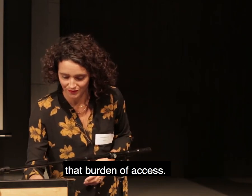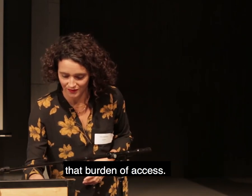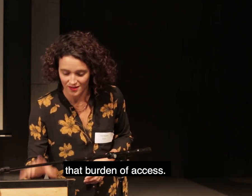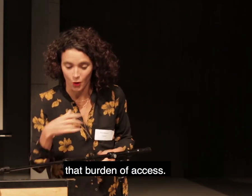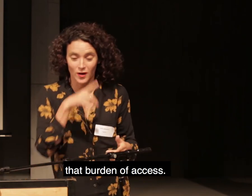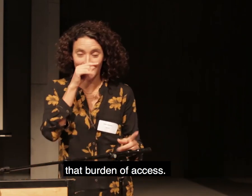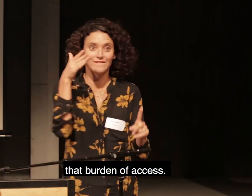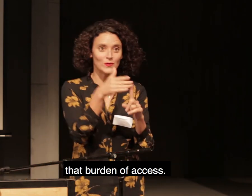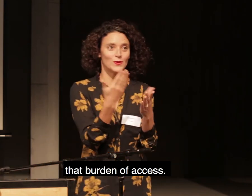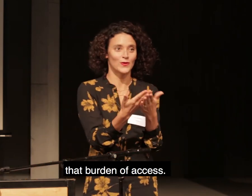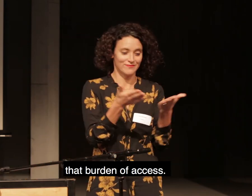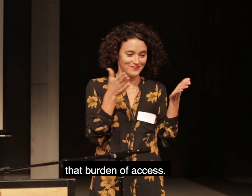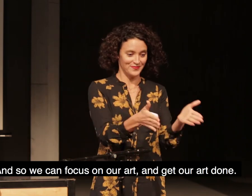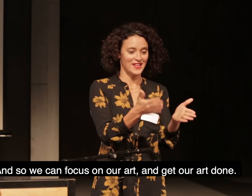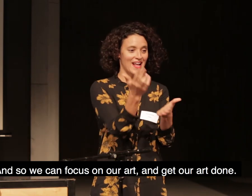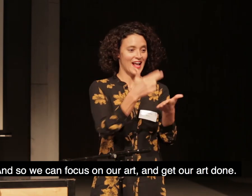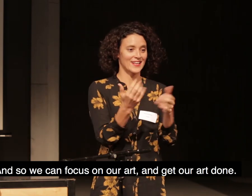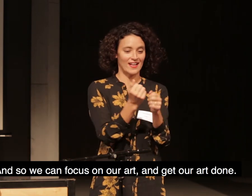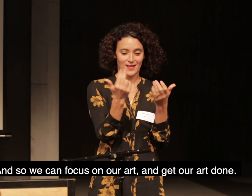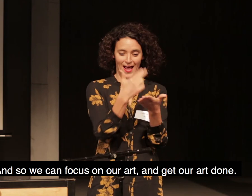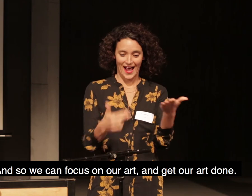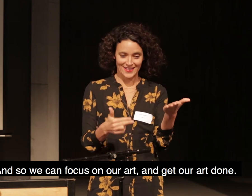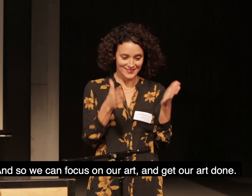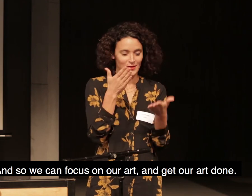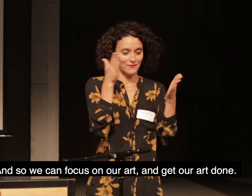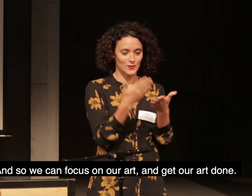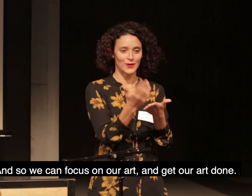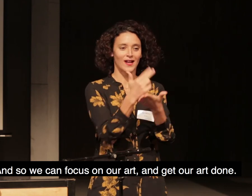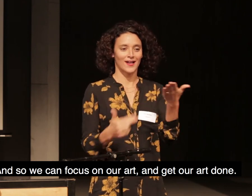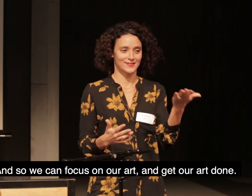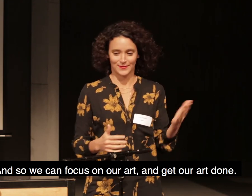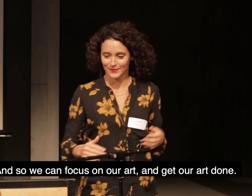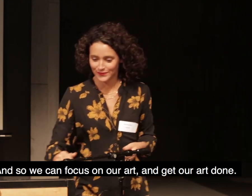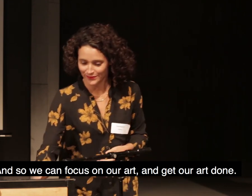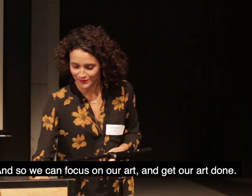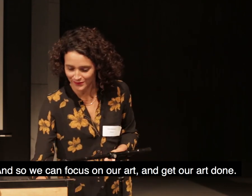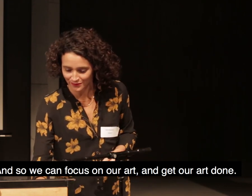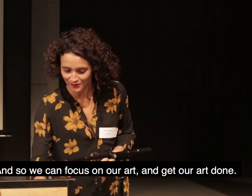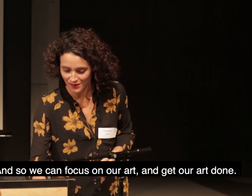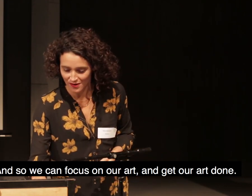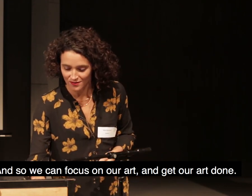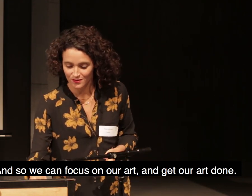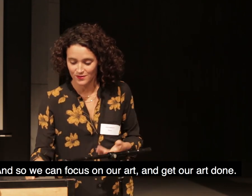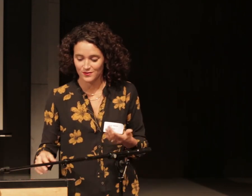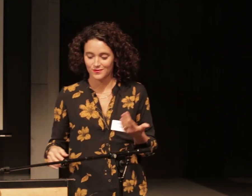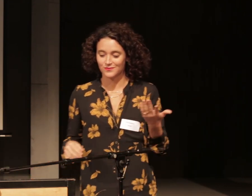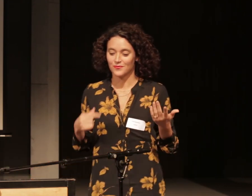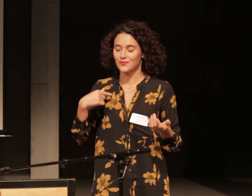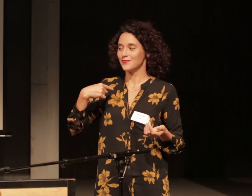burden of access, and so we can focus on our art and get our art done.